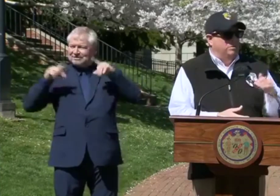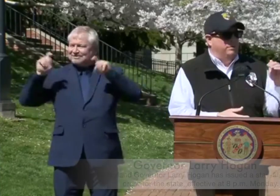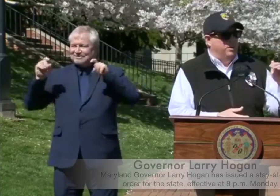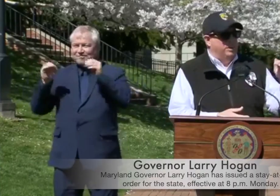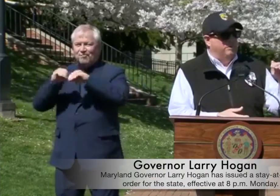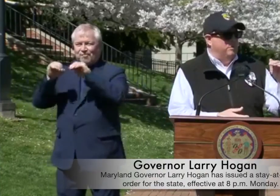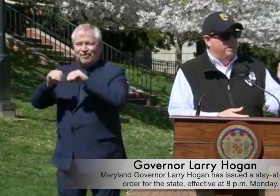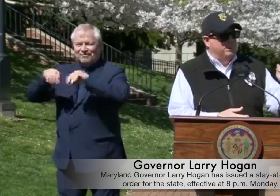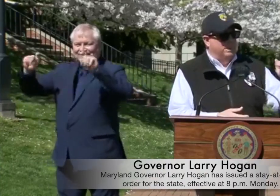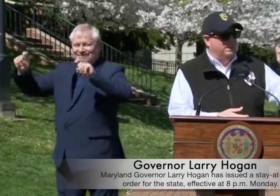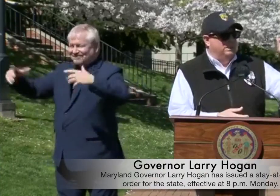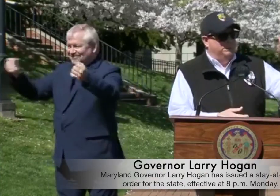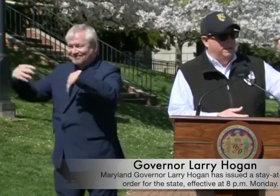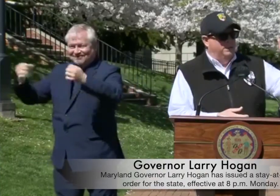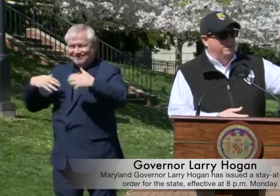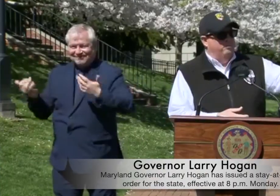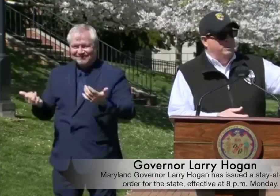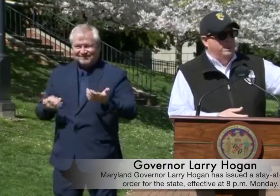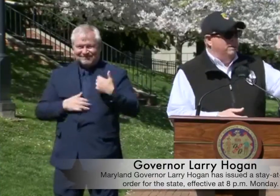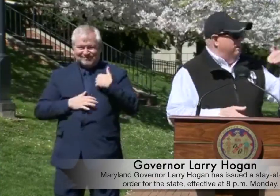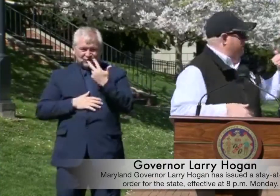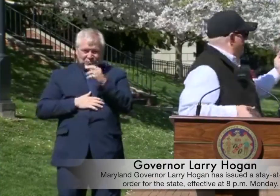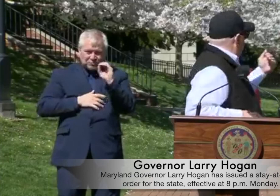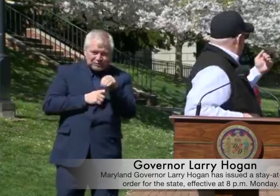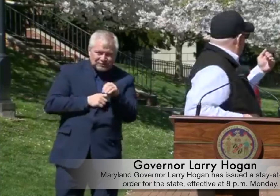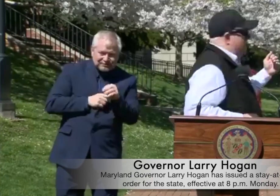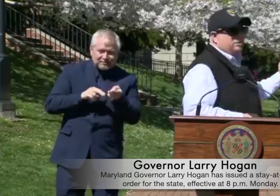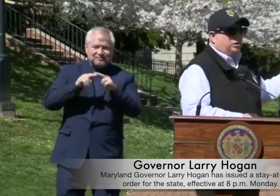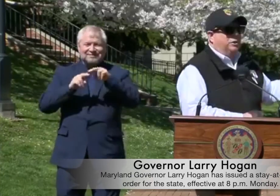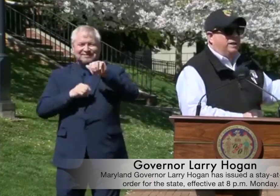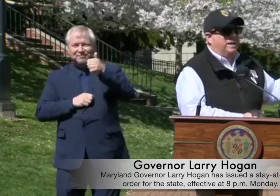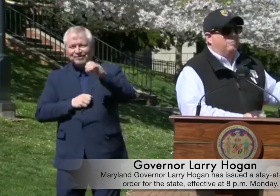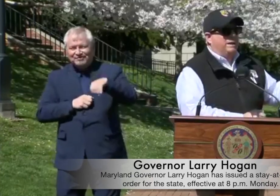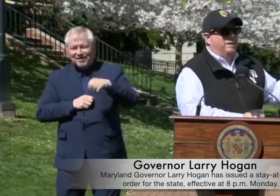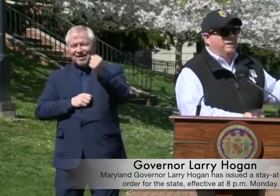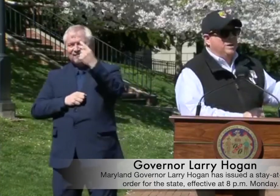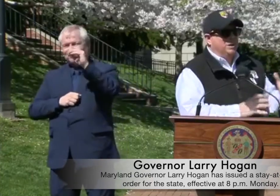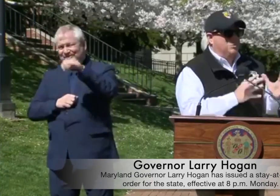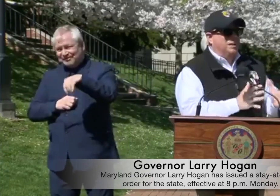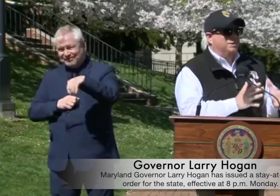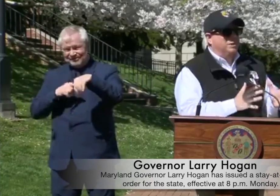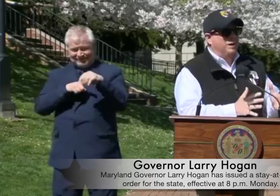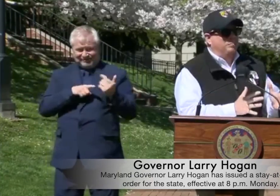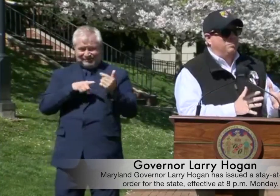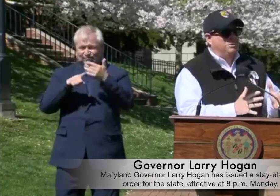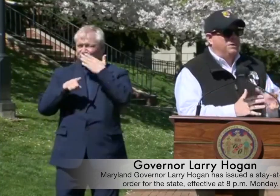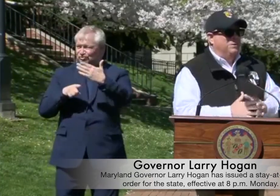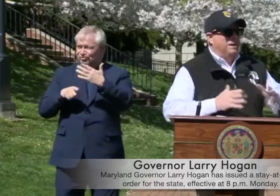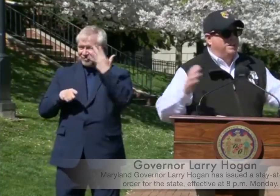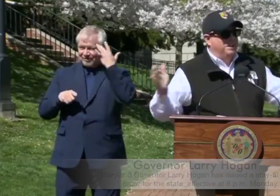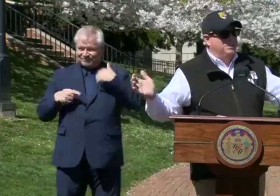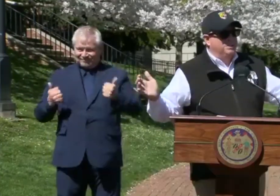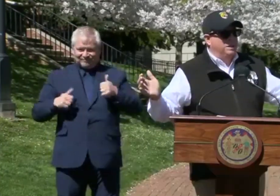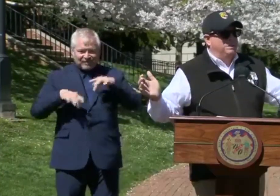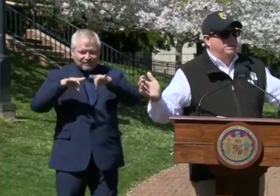think we've gone up from 3% to 10 or 11%. Fran can explain why that's a good thing, not a bad thing, because we're testing the right people